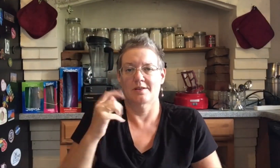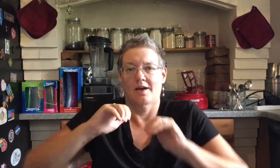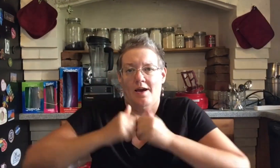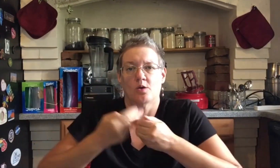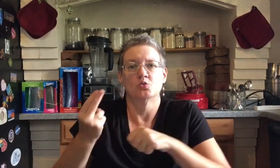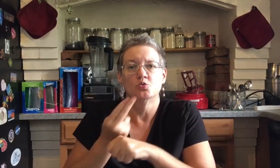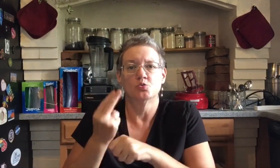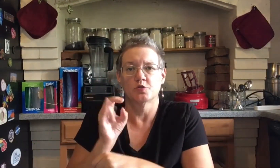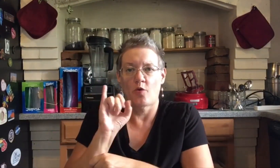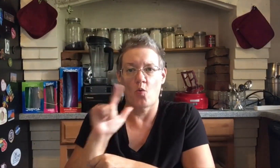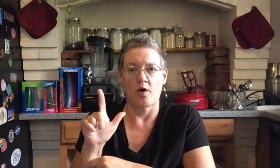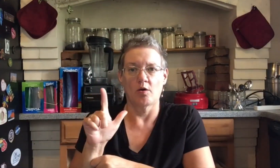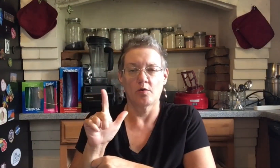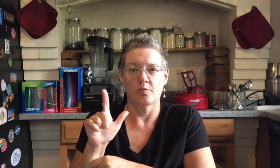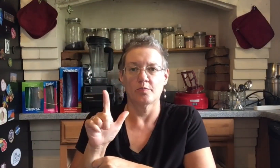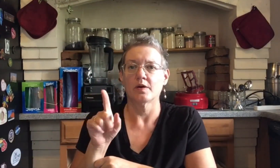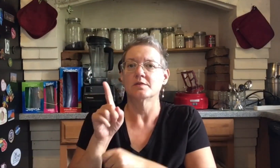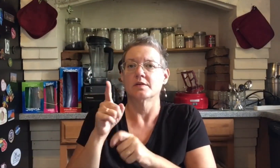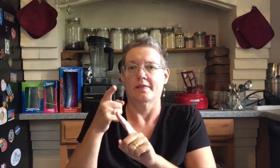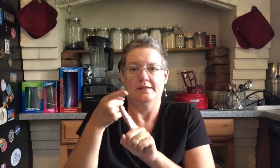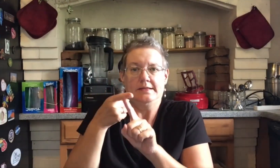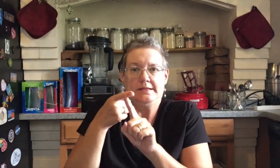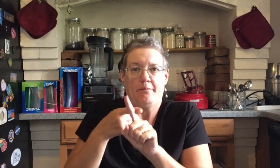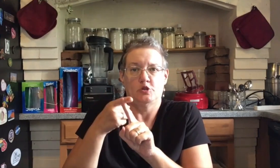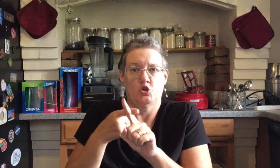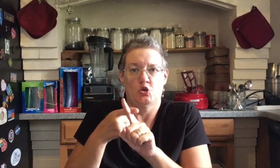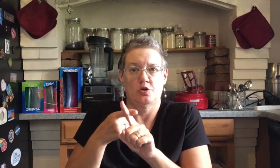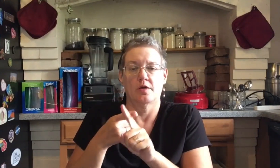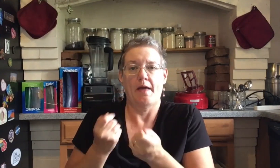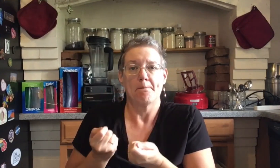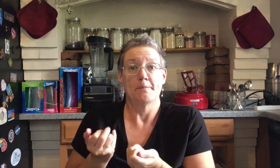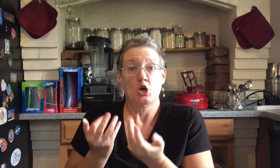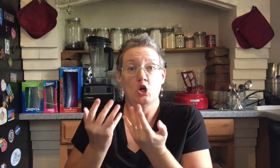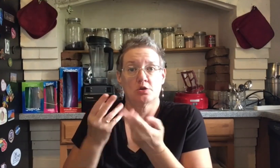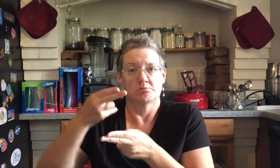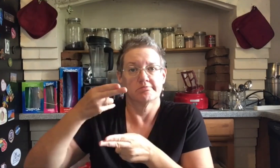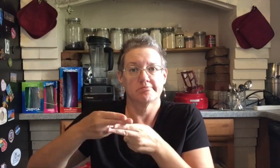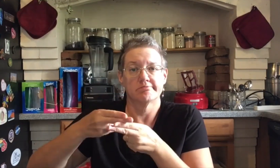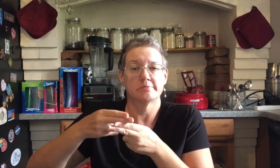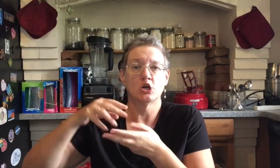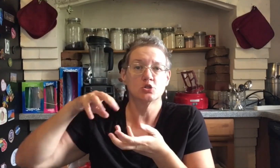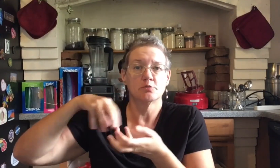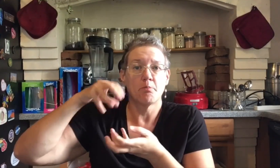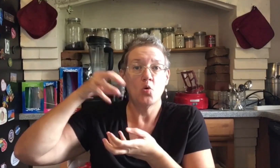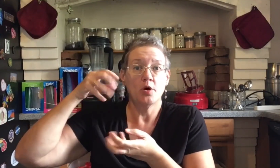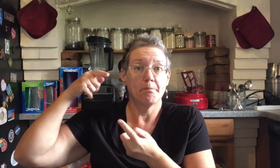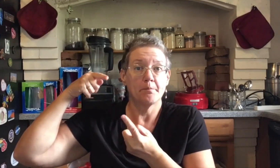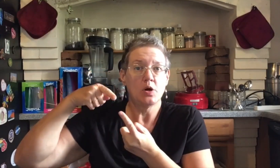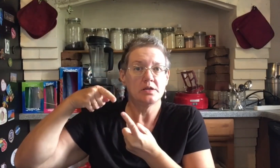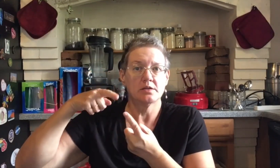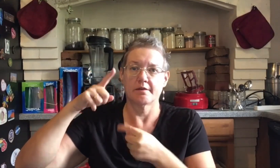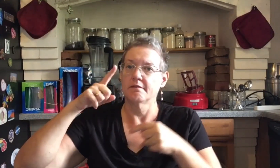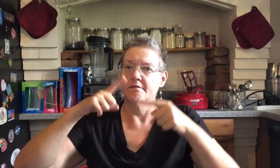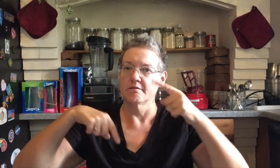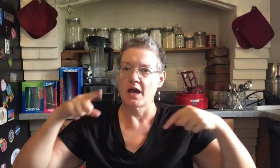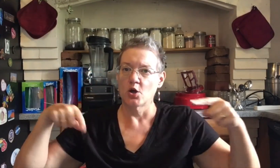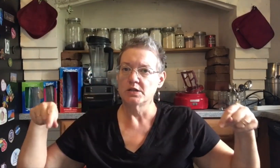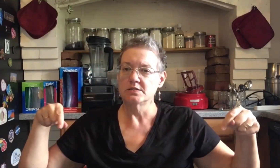Now, you need to understand how to use the oils. The temperature that an oil burns is called the smoke point, and